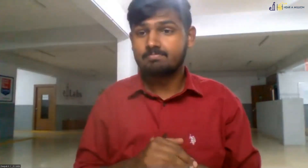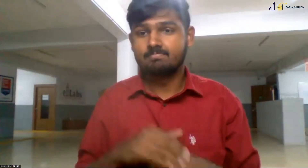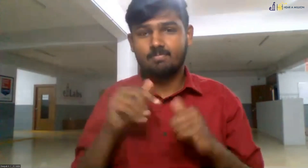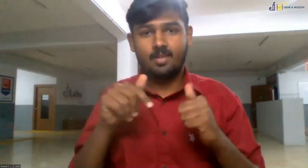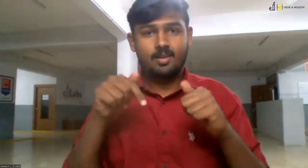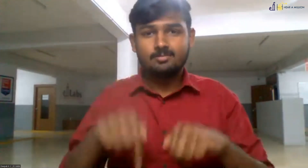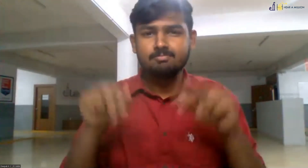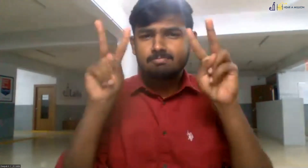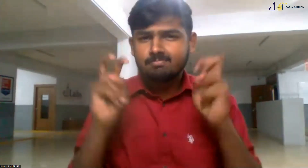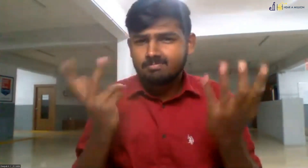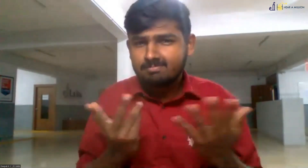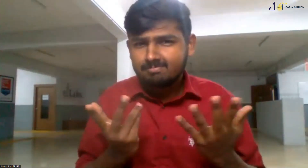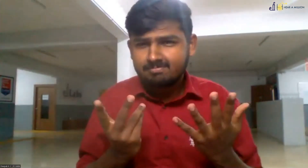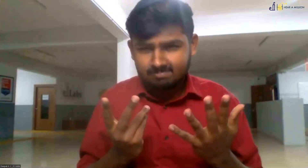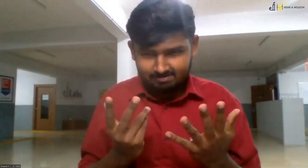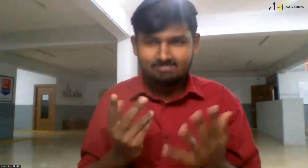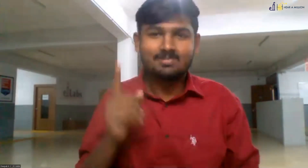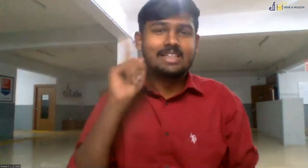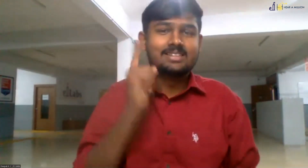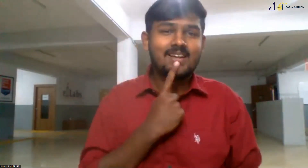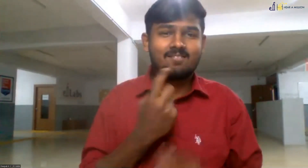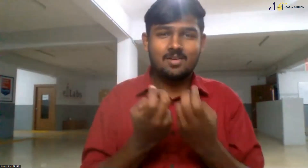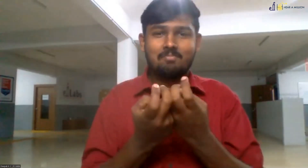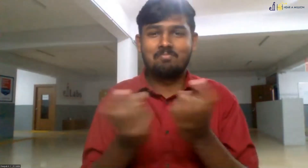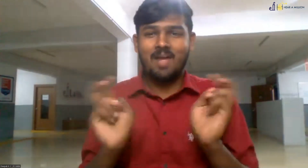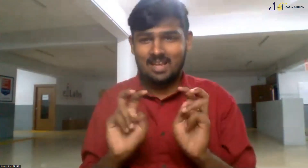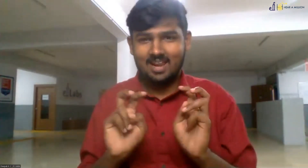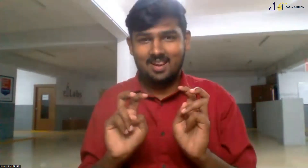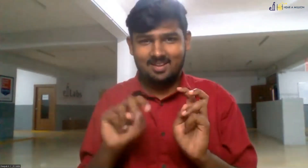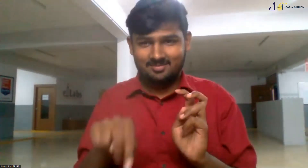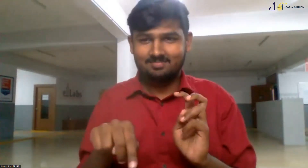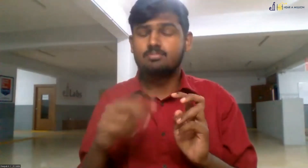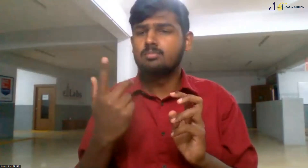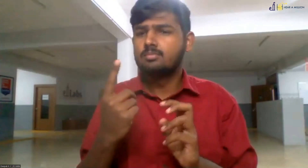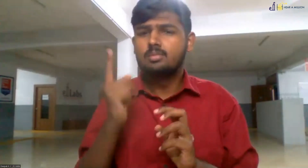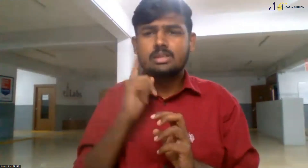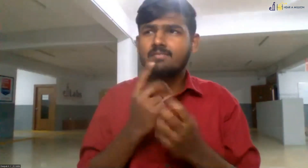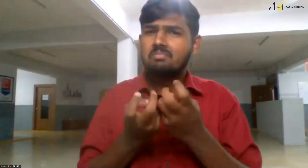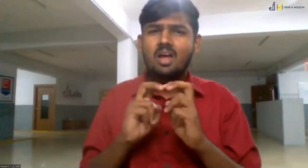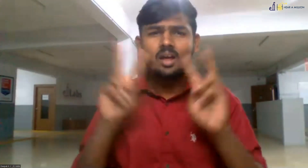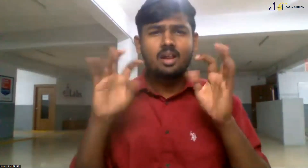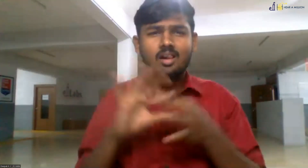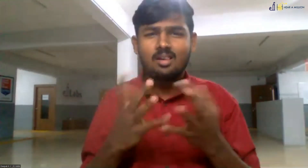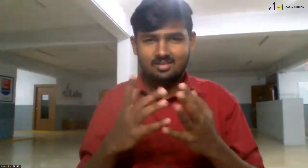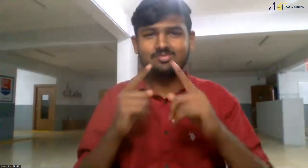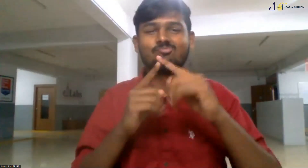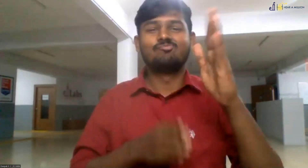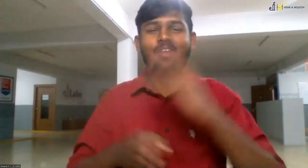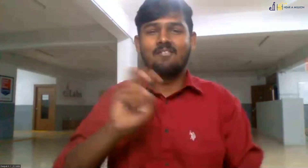we got late and we are starting late today as well. So today our panel discussion is on